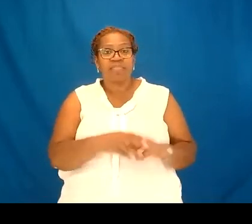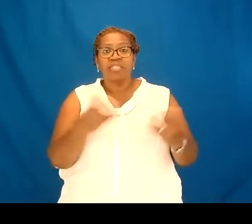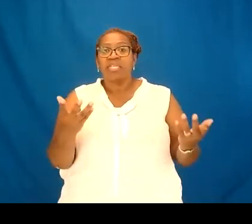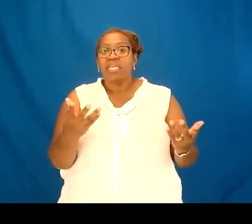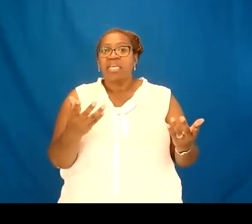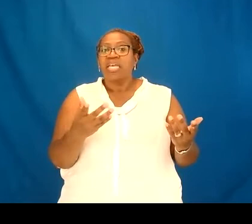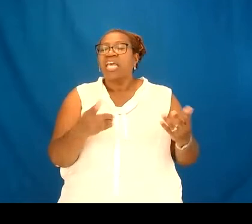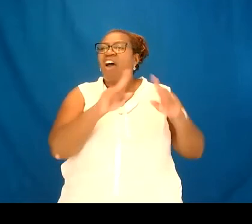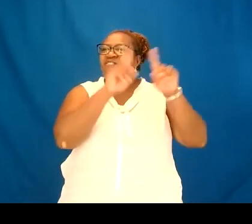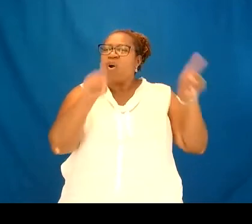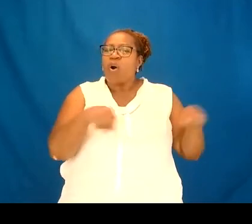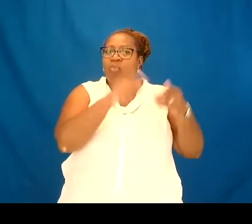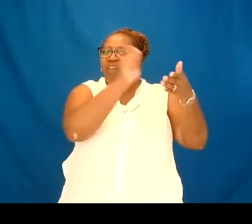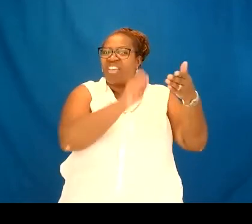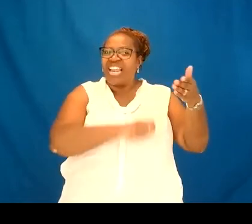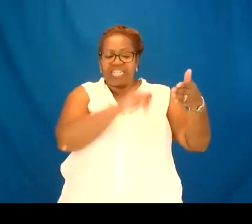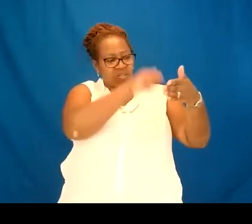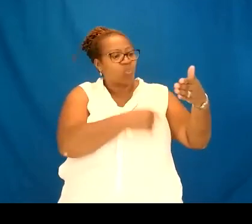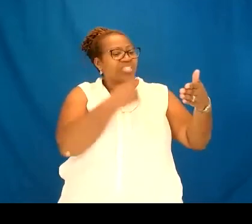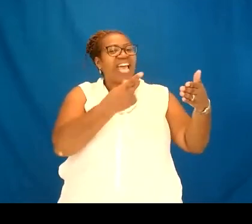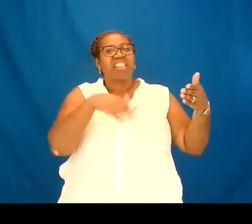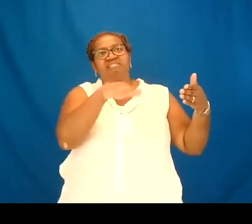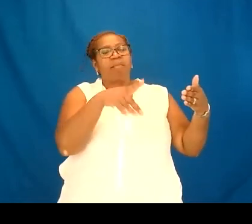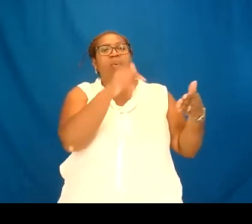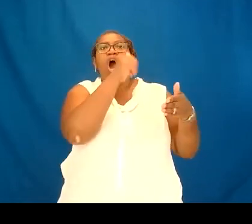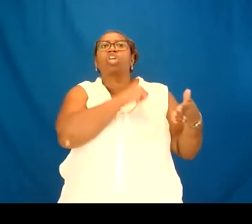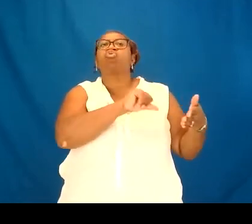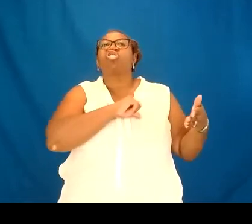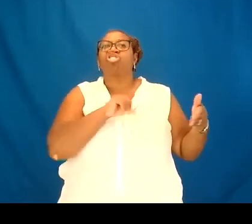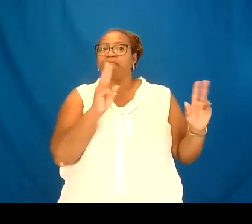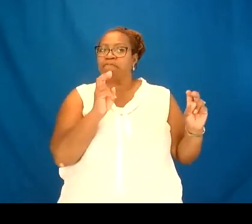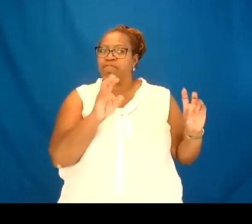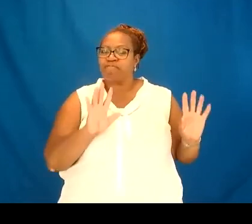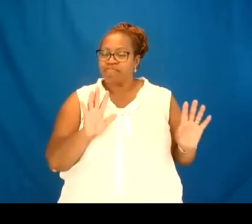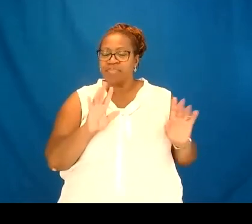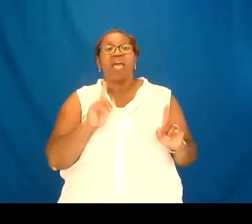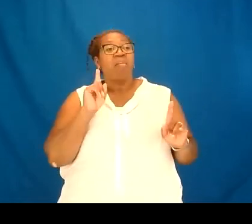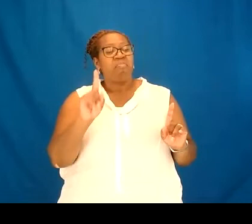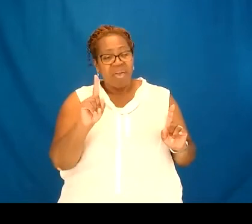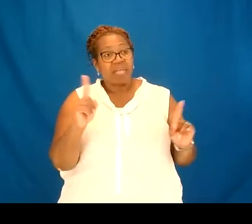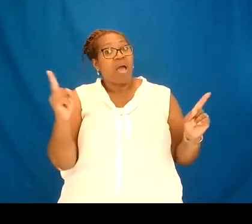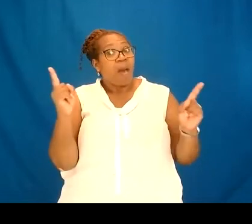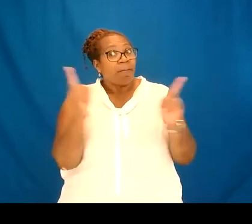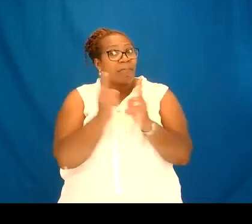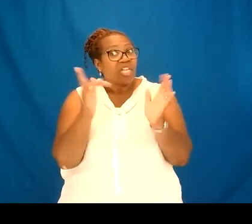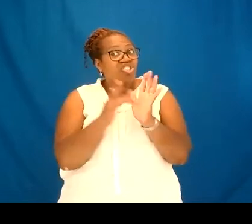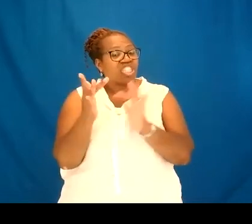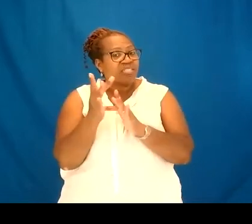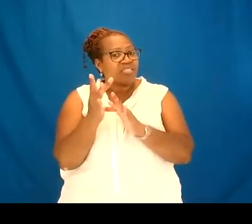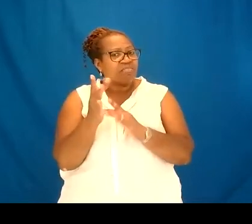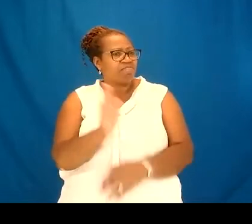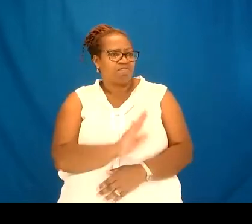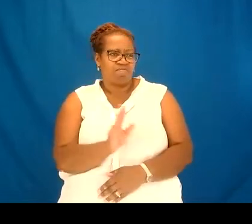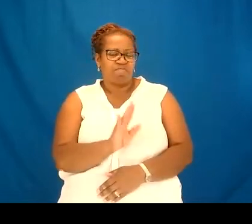family, we'd say that we were Christians on the form, but that was it. I didn't come to know Jesus, the love of Jesus, until I got